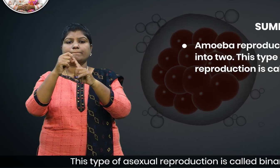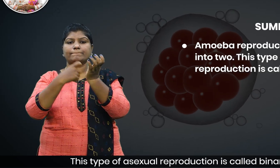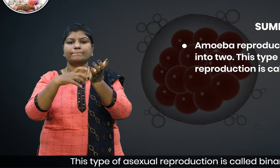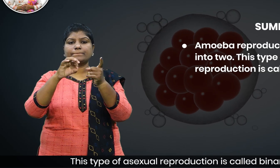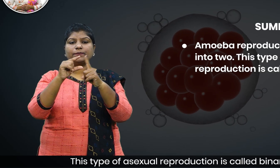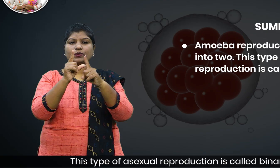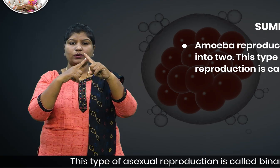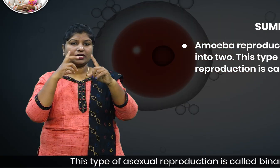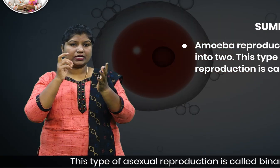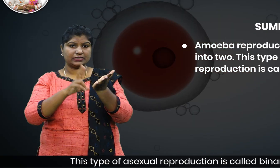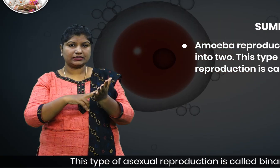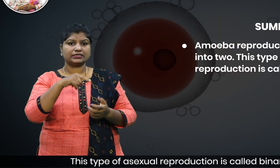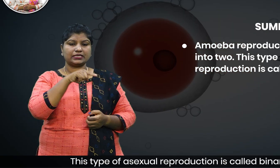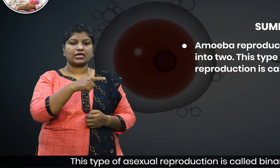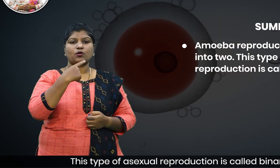binary fission.